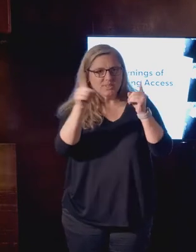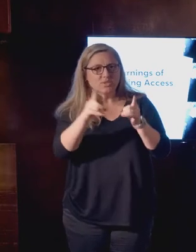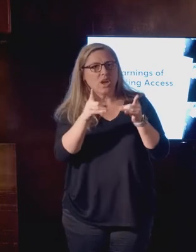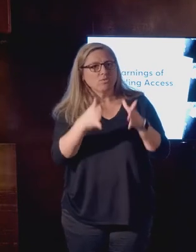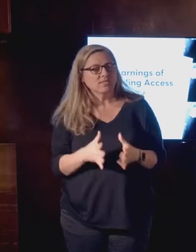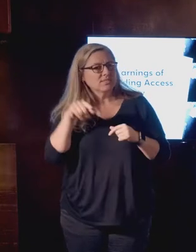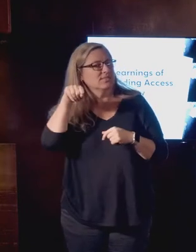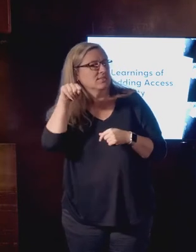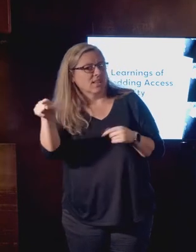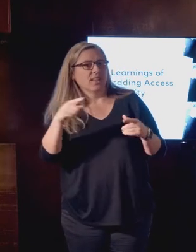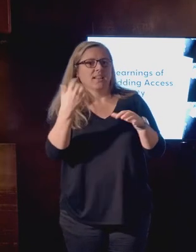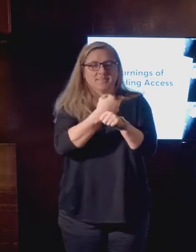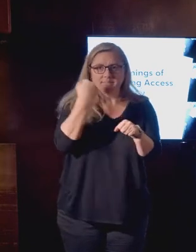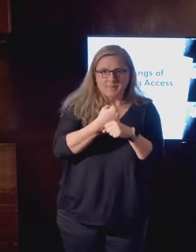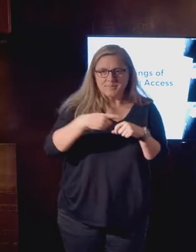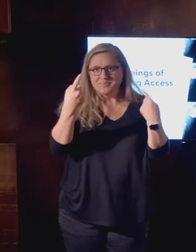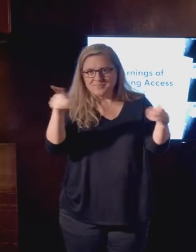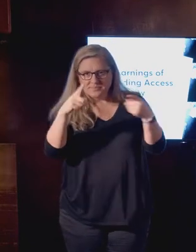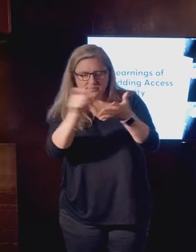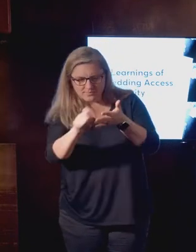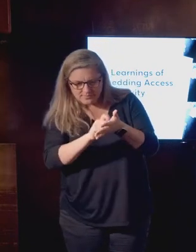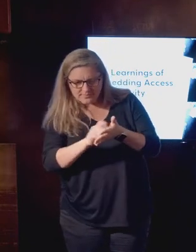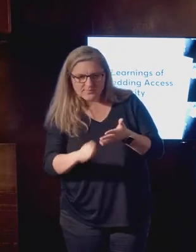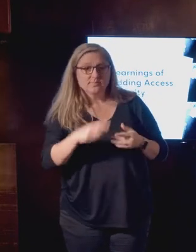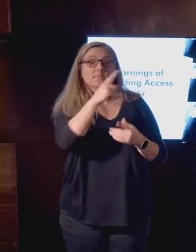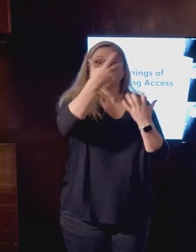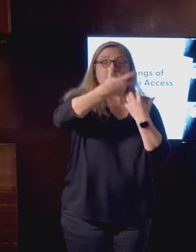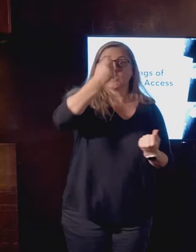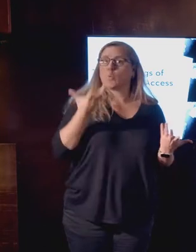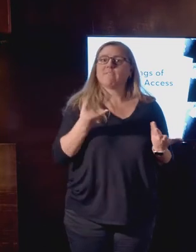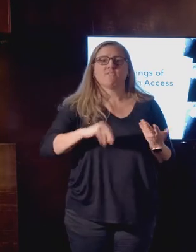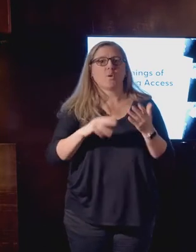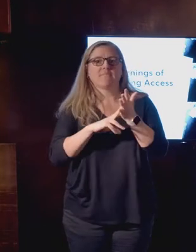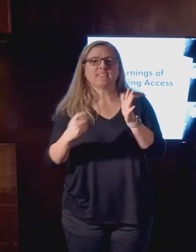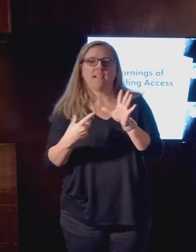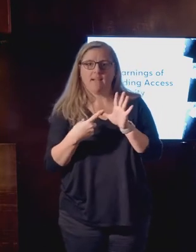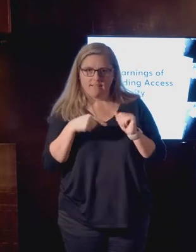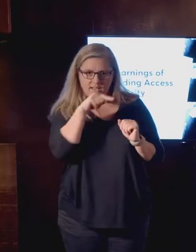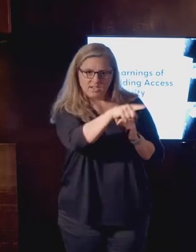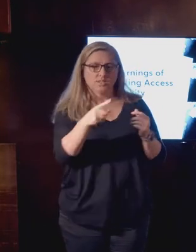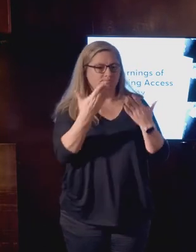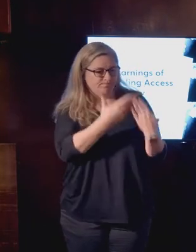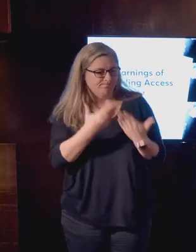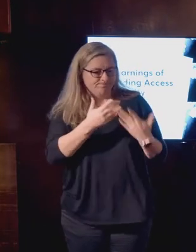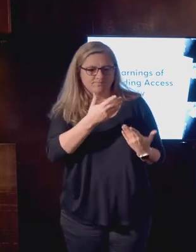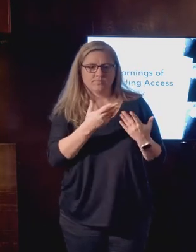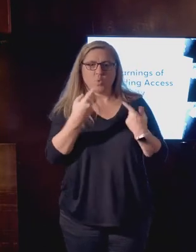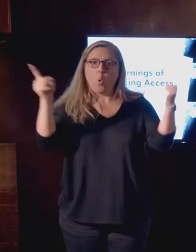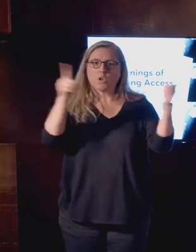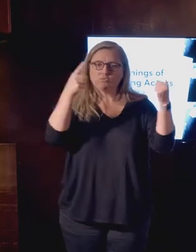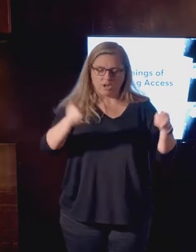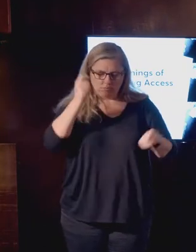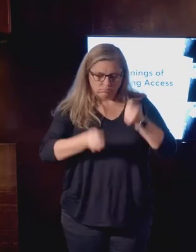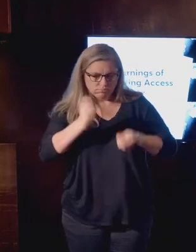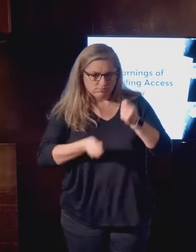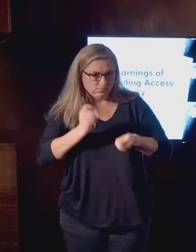composer, sound designer and noisemaker. She's a graduate of Victorian College of the Arts where she studied orchestral percussion. She toured